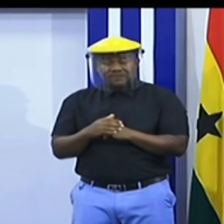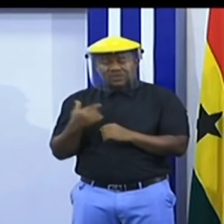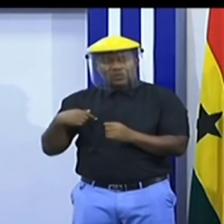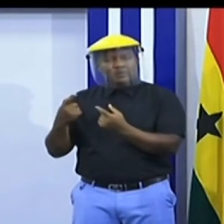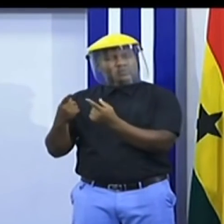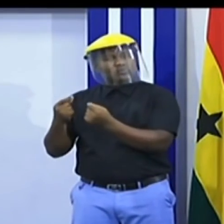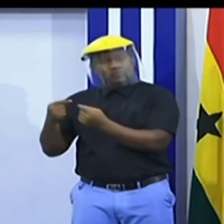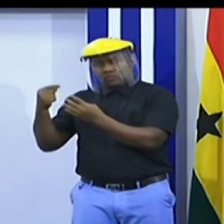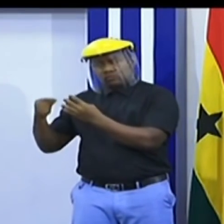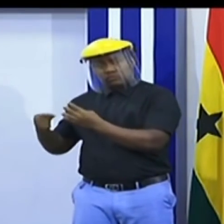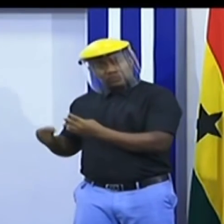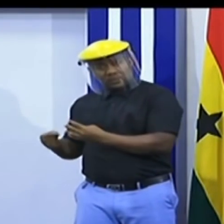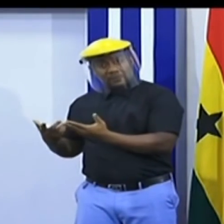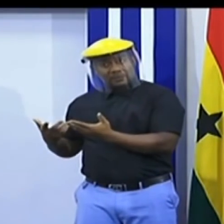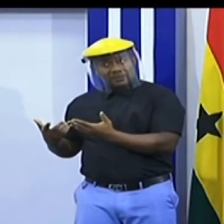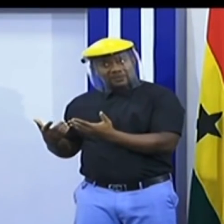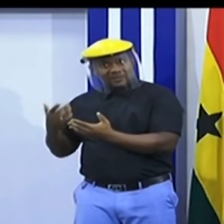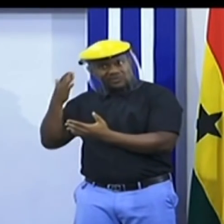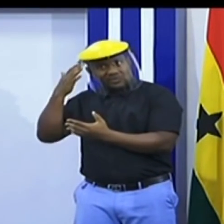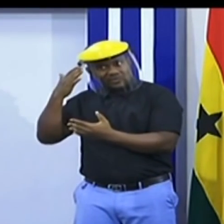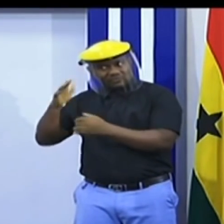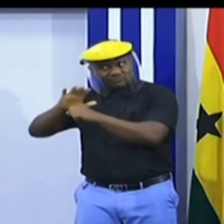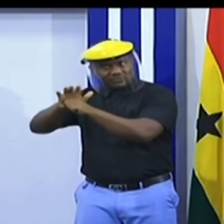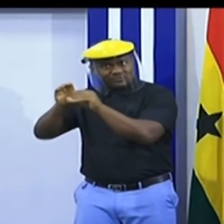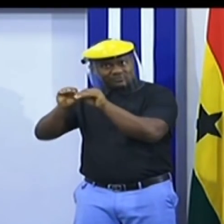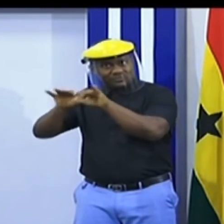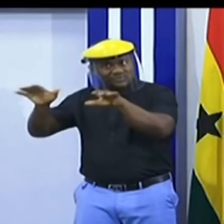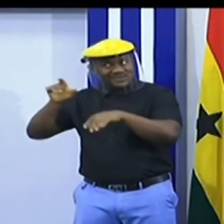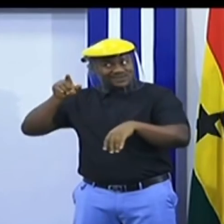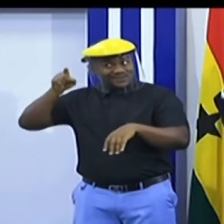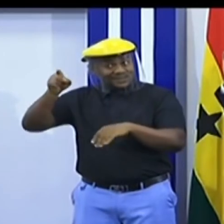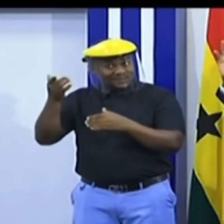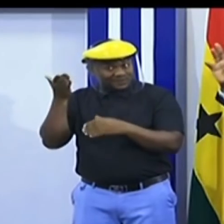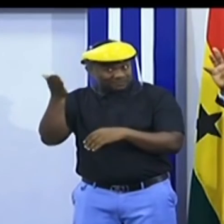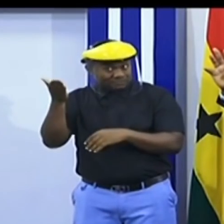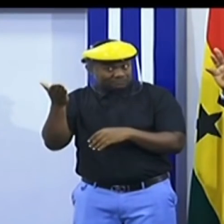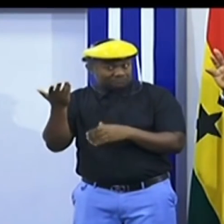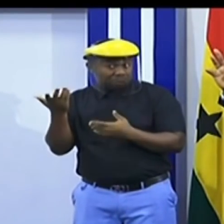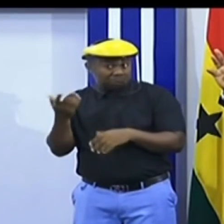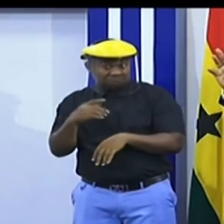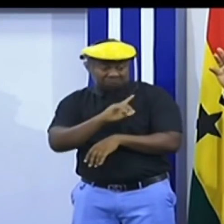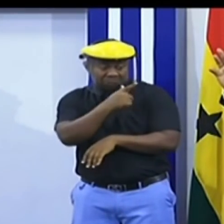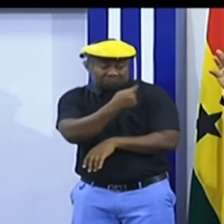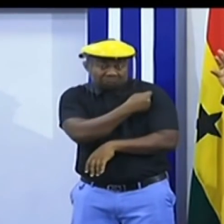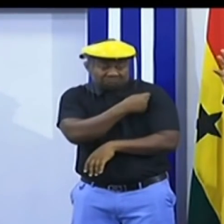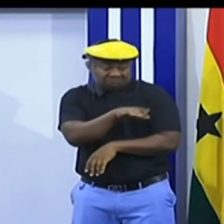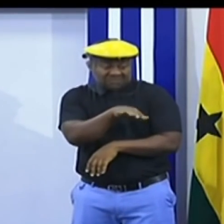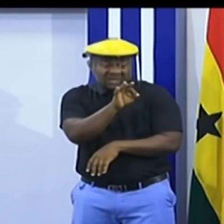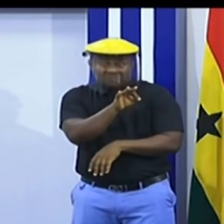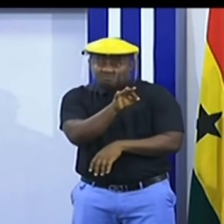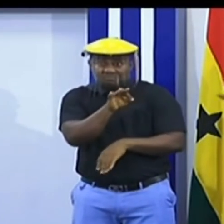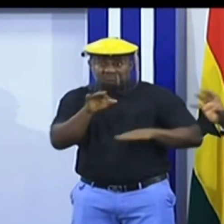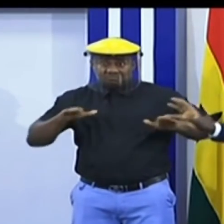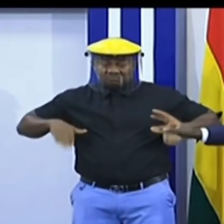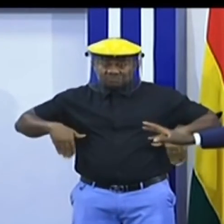restrictions? While the virus is still in the global ecosystem, while they haven't found an antivirus yet,